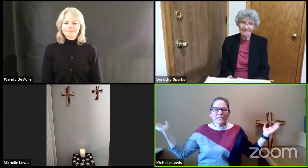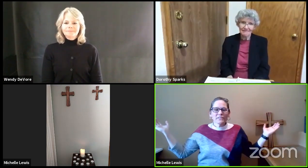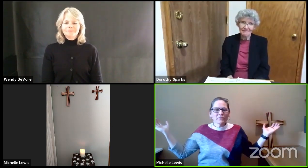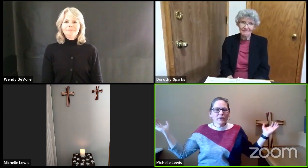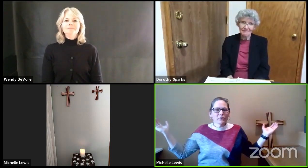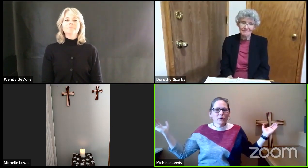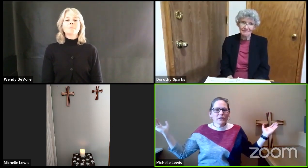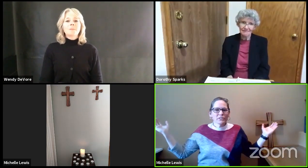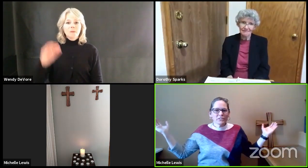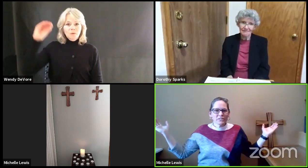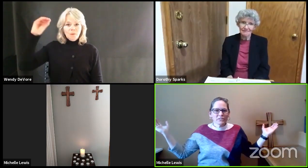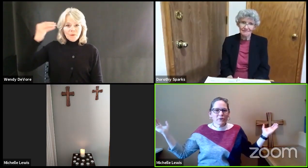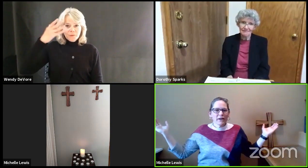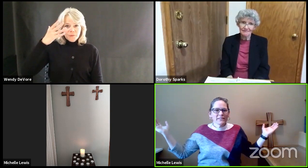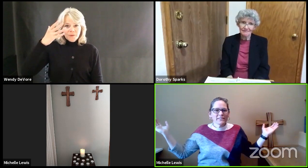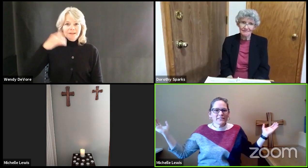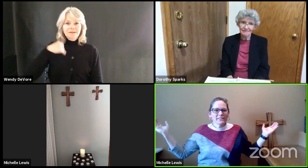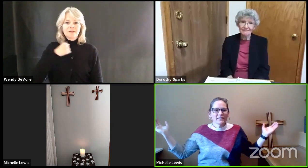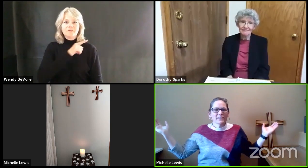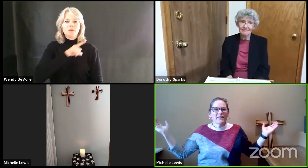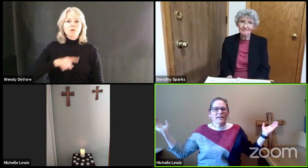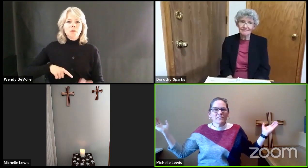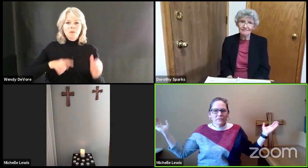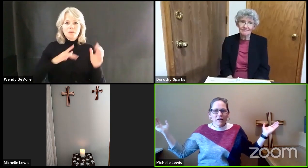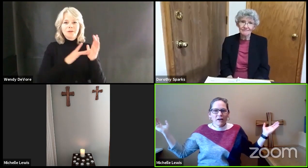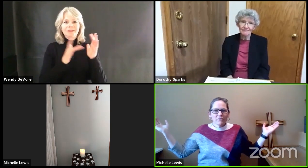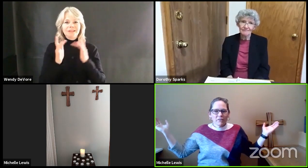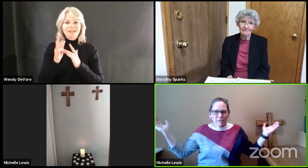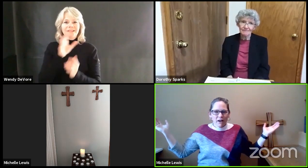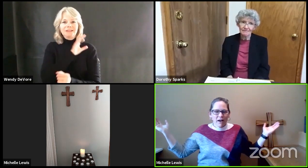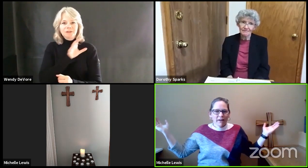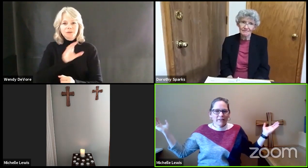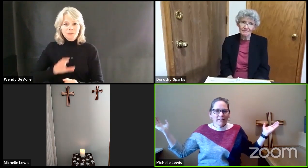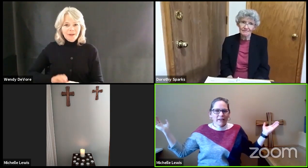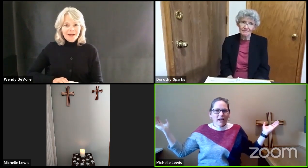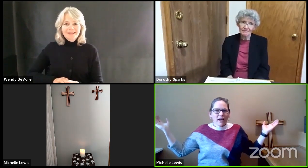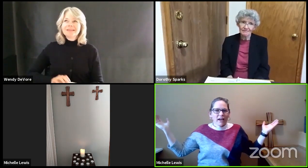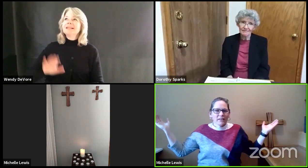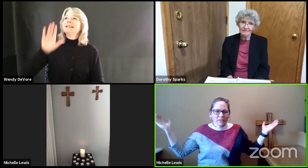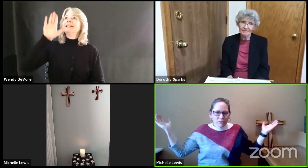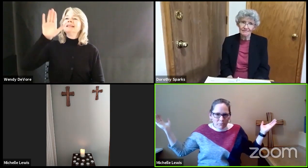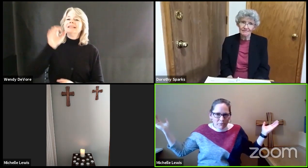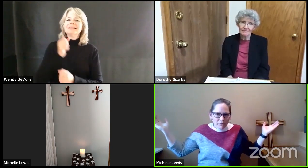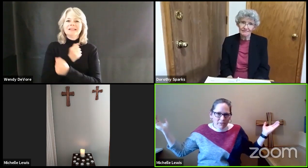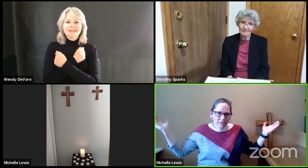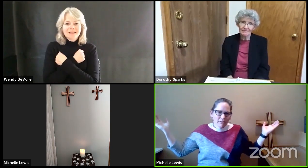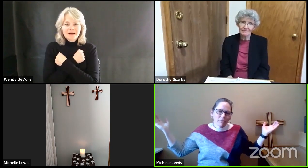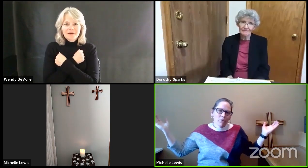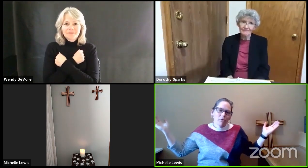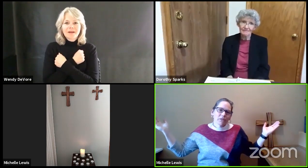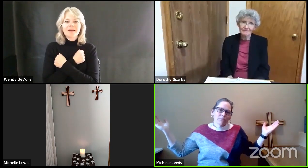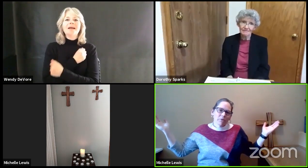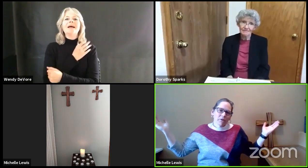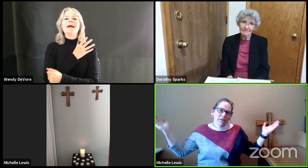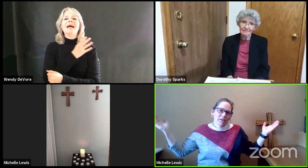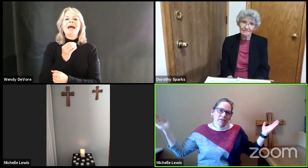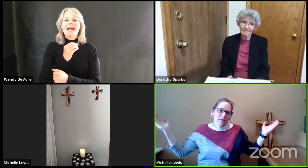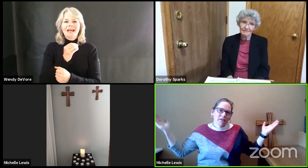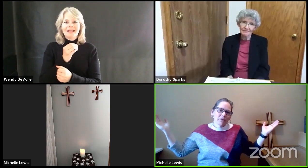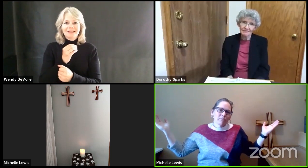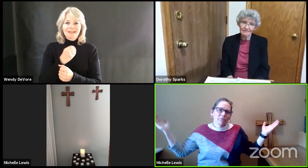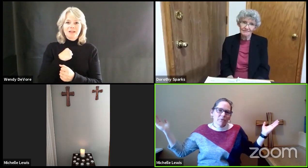The grace of our Lord Jesus Christ, the love of God, and the communion of the Holy